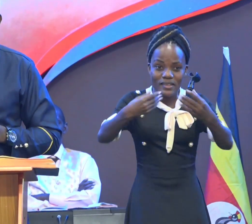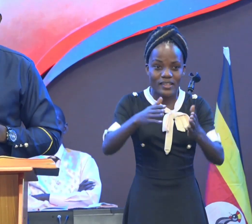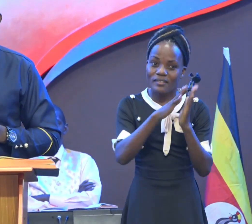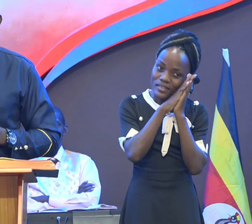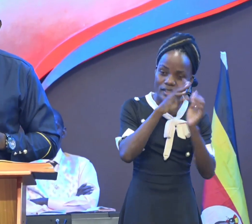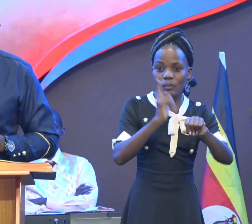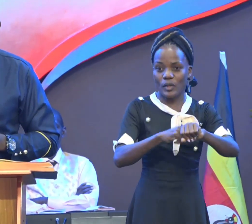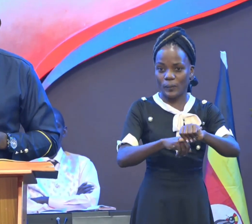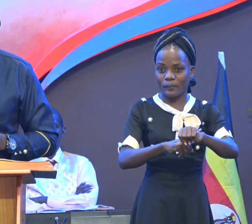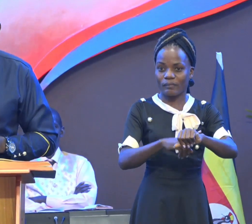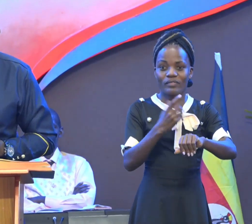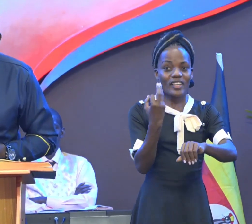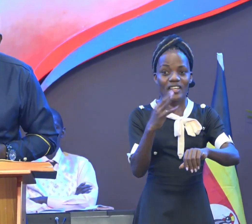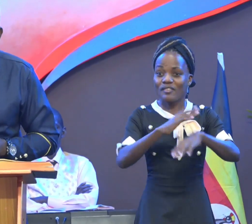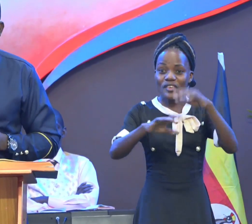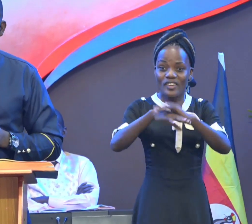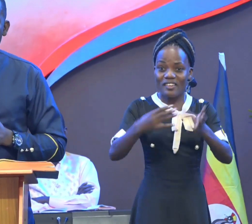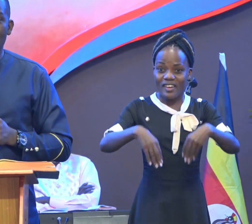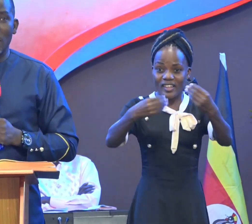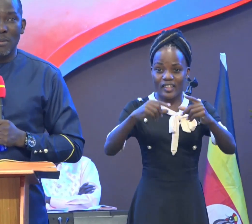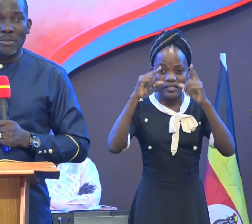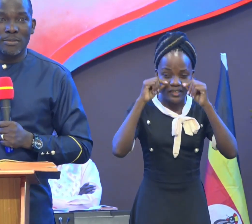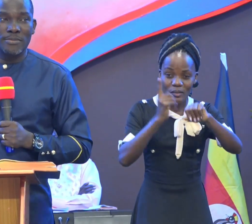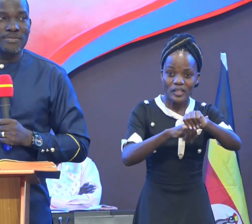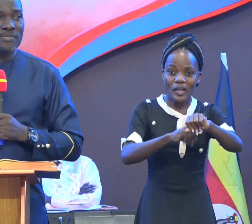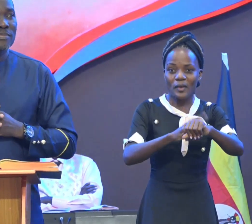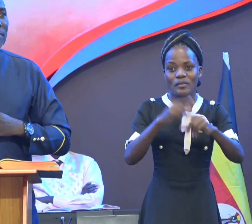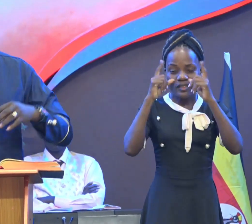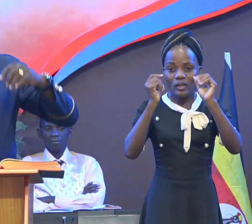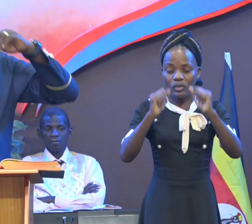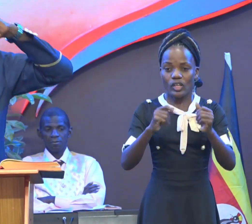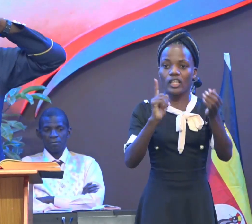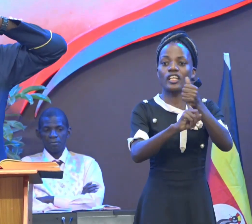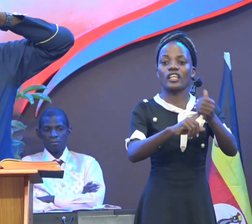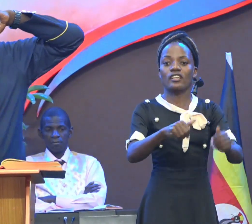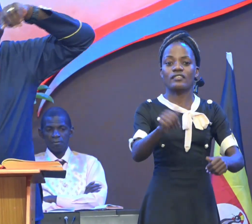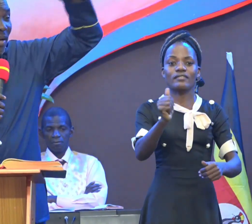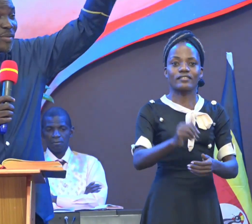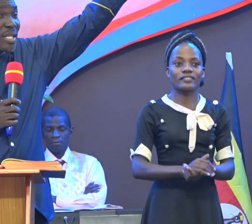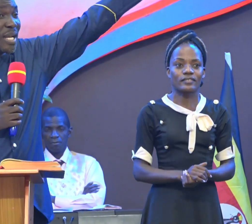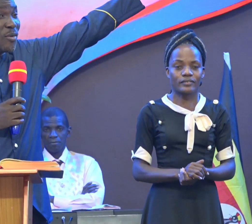given time. If you don't give time, he will apportion for himself.